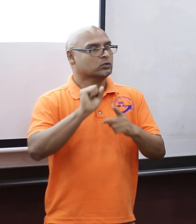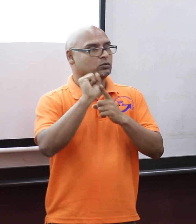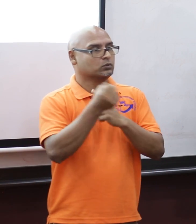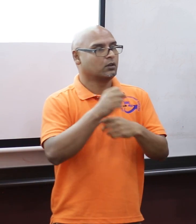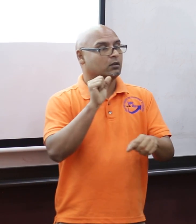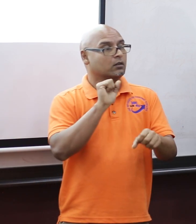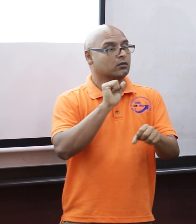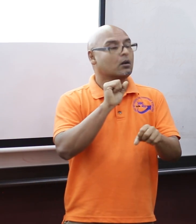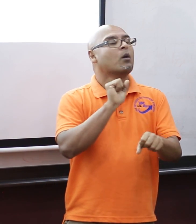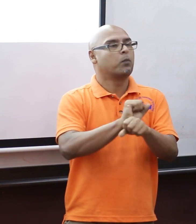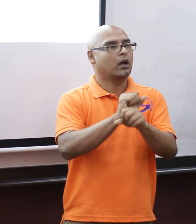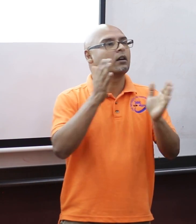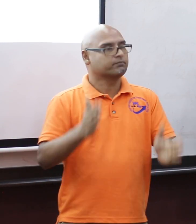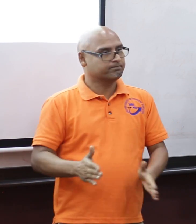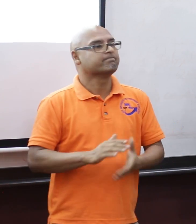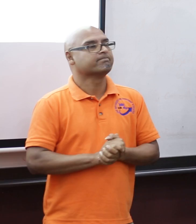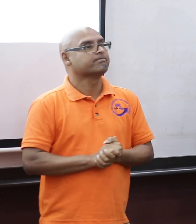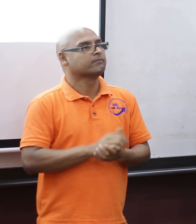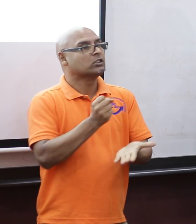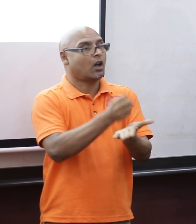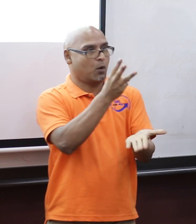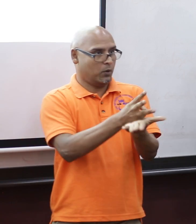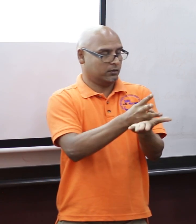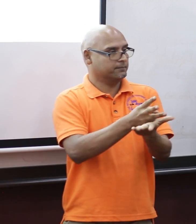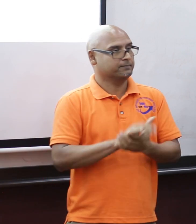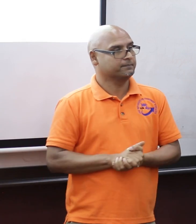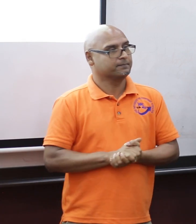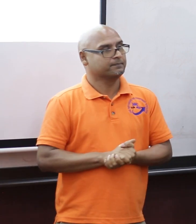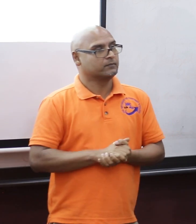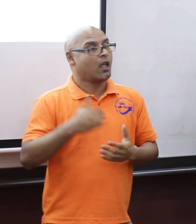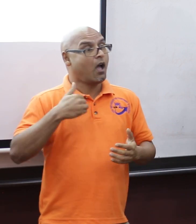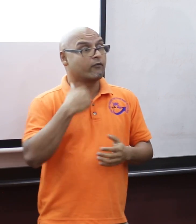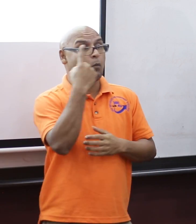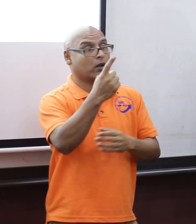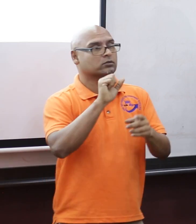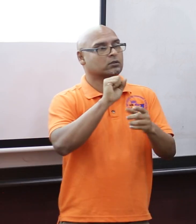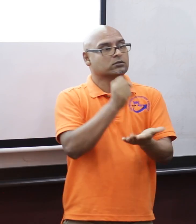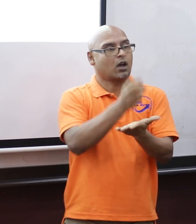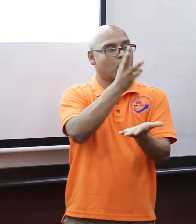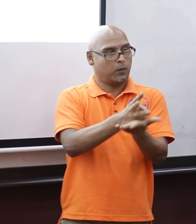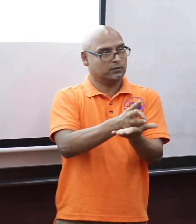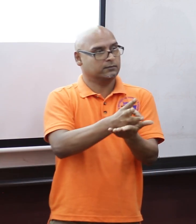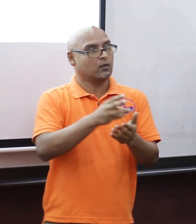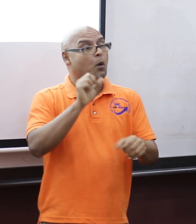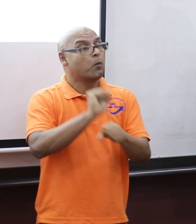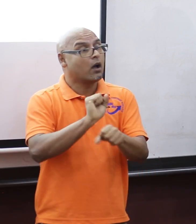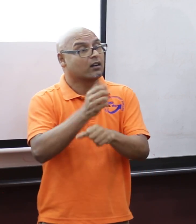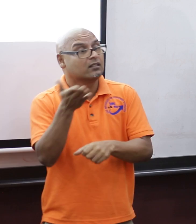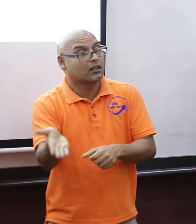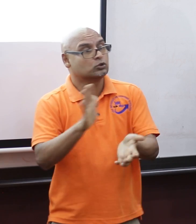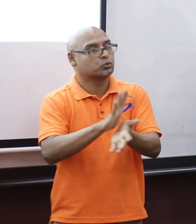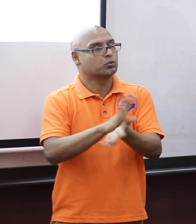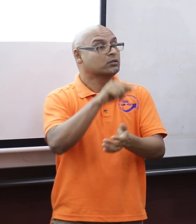workers. We have one social worker assigned to many schools. So they probably come to school once a week. That is not sufficient. We need